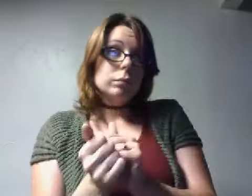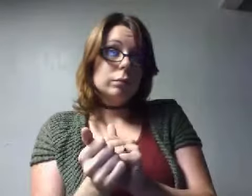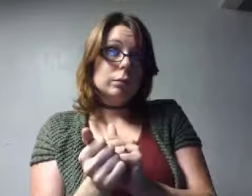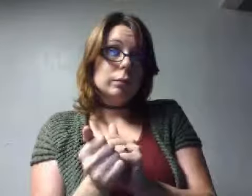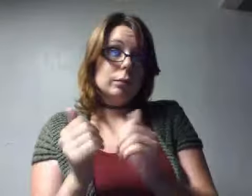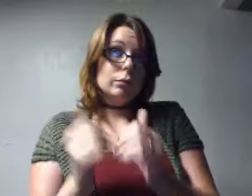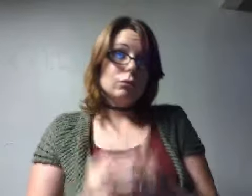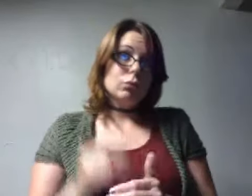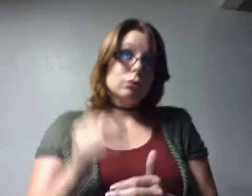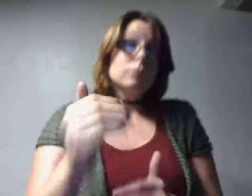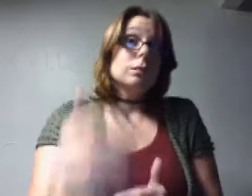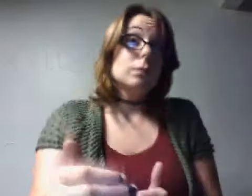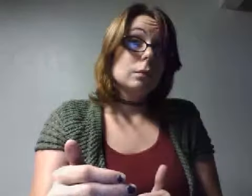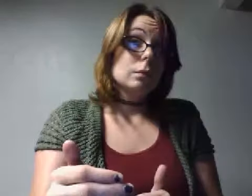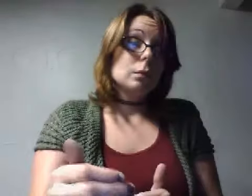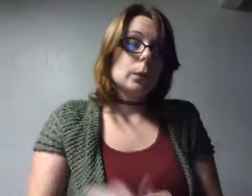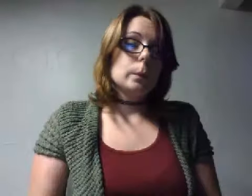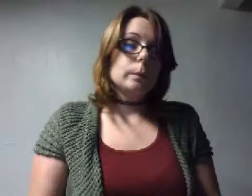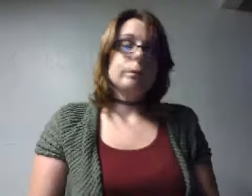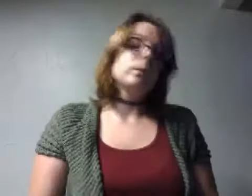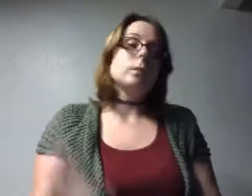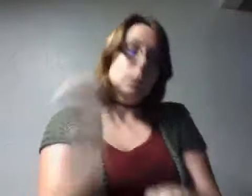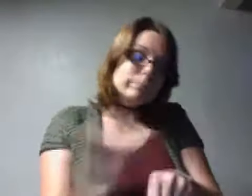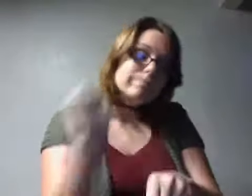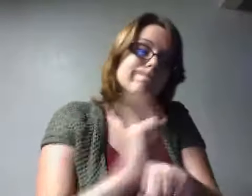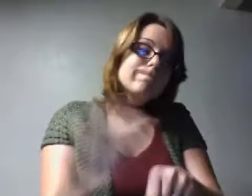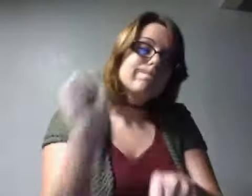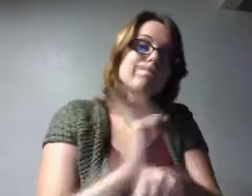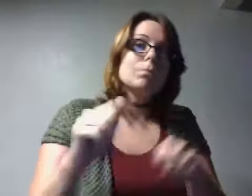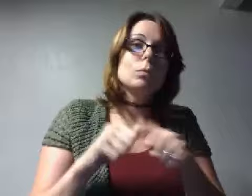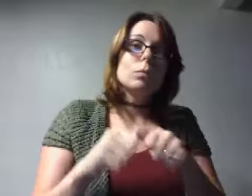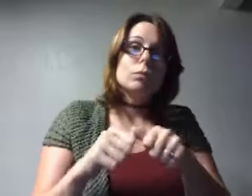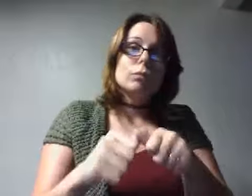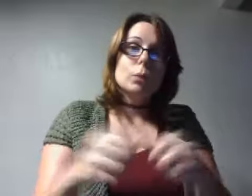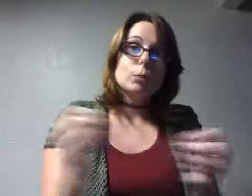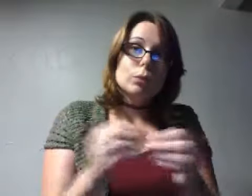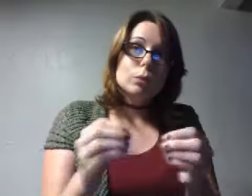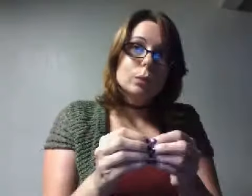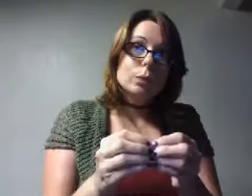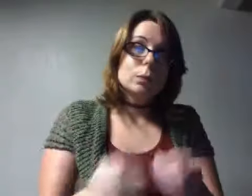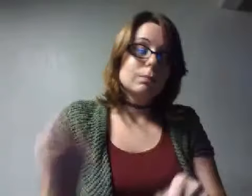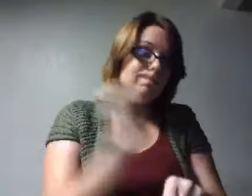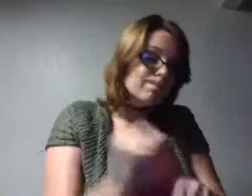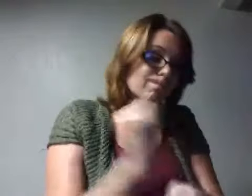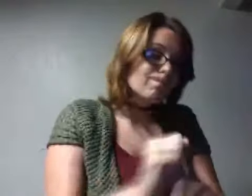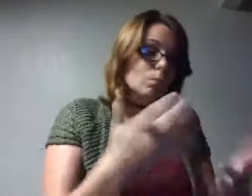large volume of work, eventually you'll close the gap between your work and your taste. And eventually